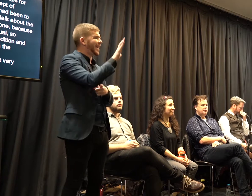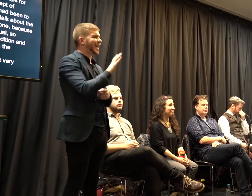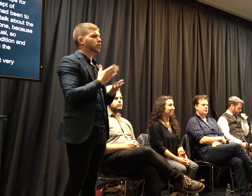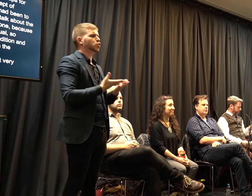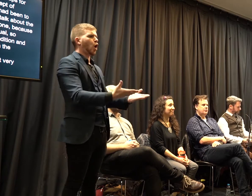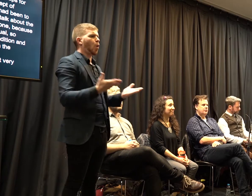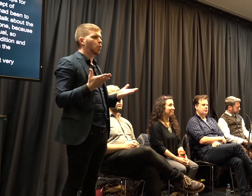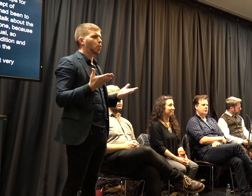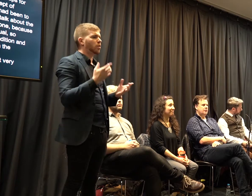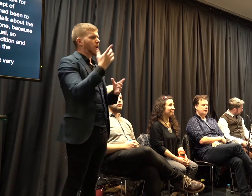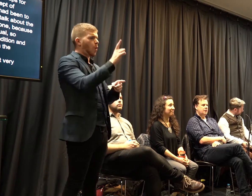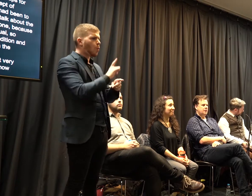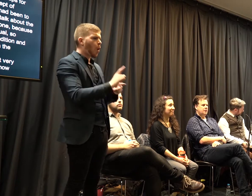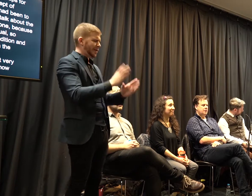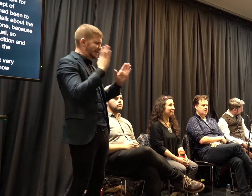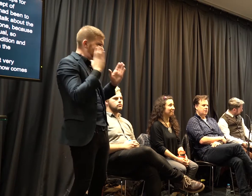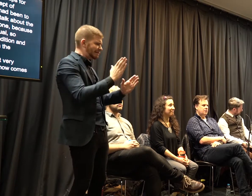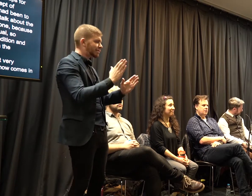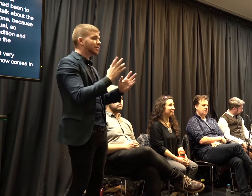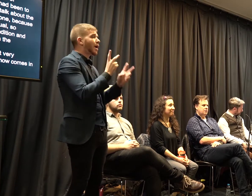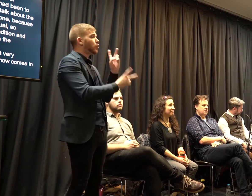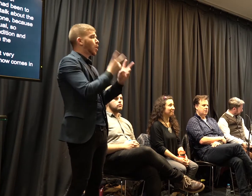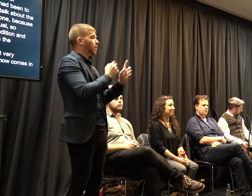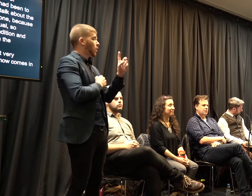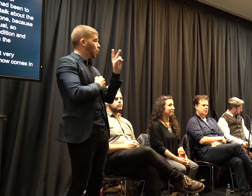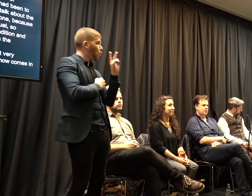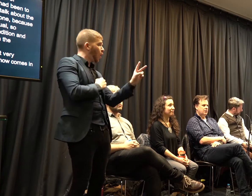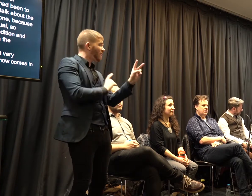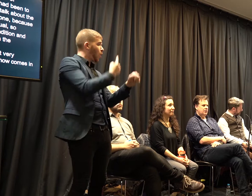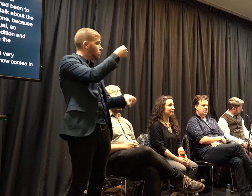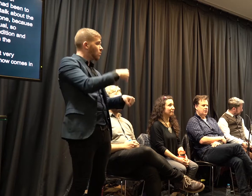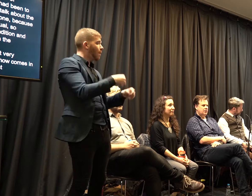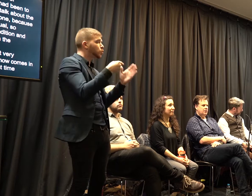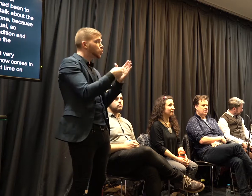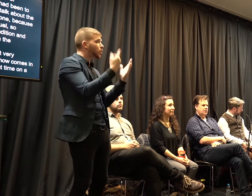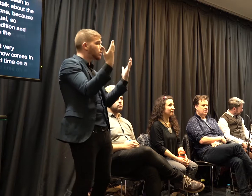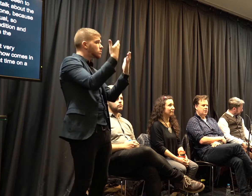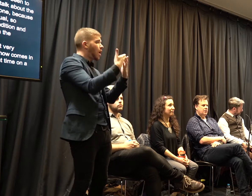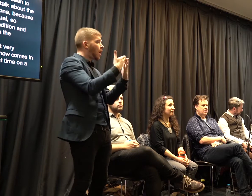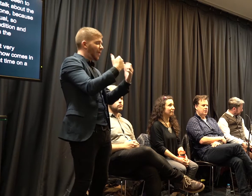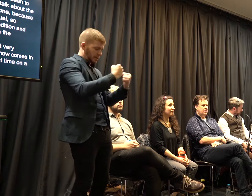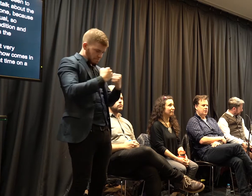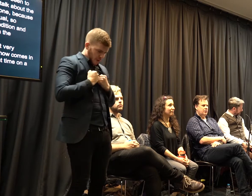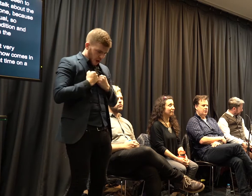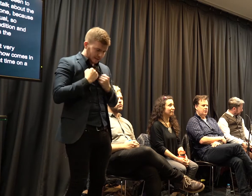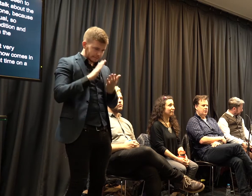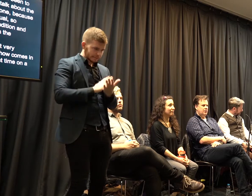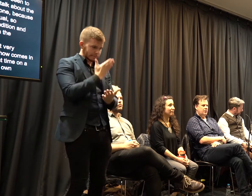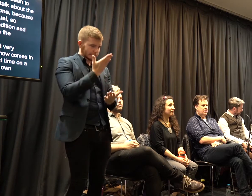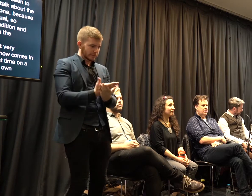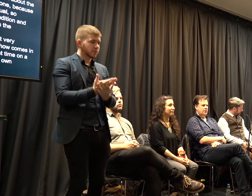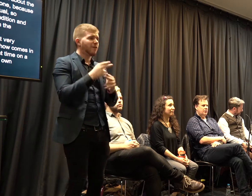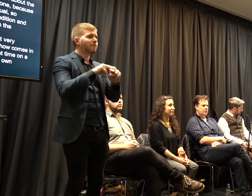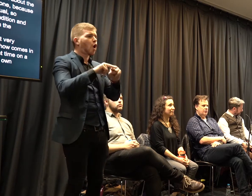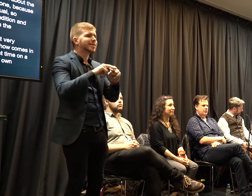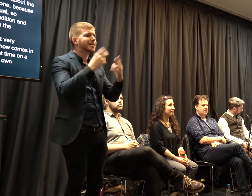the show comes in for a week, the interpreter sees it for the first time on a Tuesday evening, and they have to do their own performance of it on the Friday evening or the Saturday